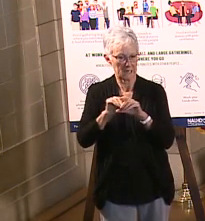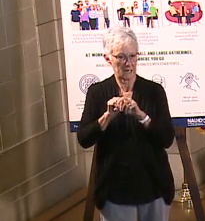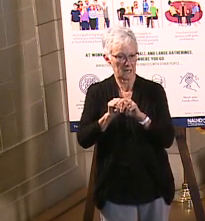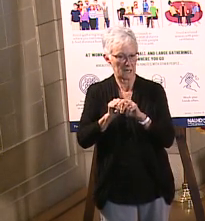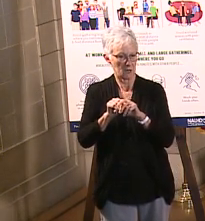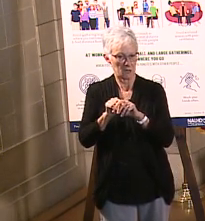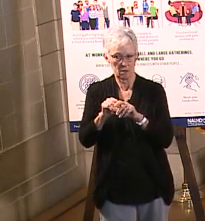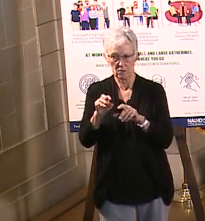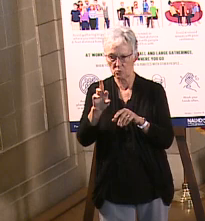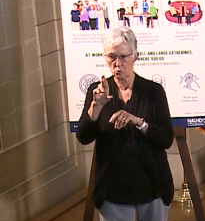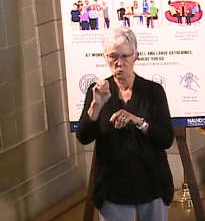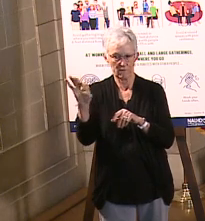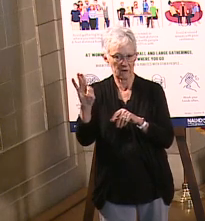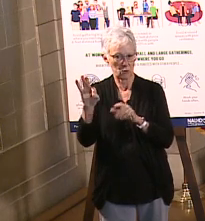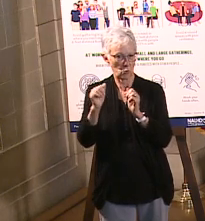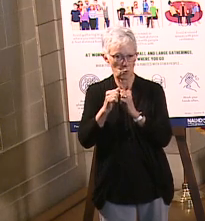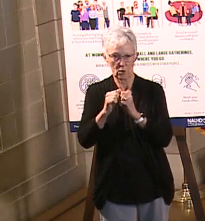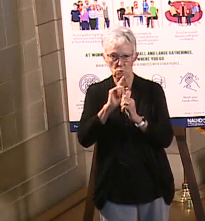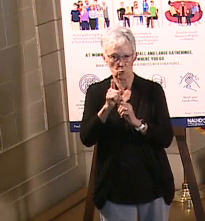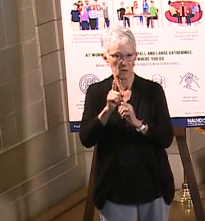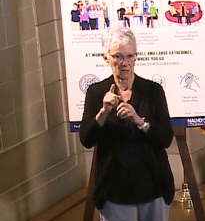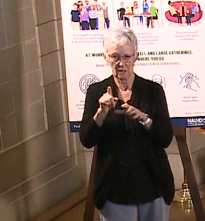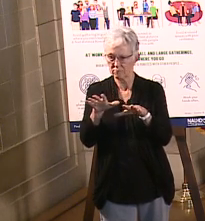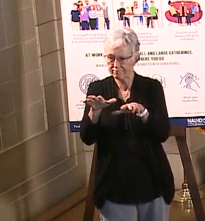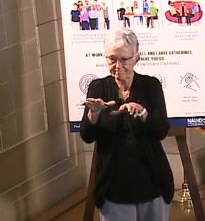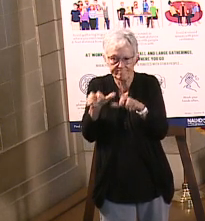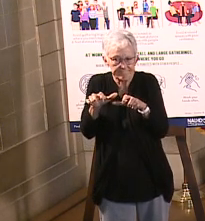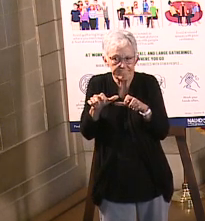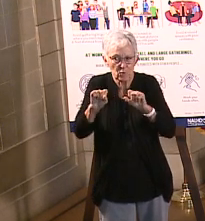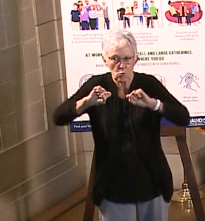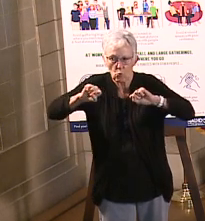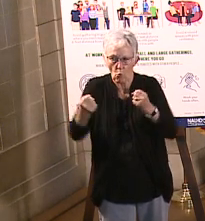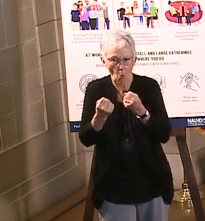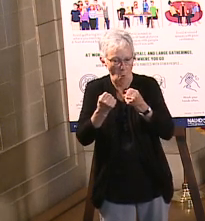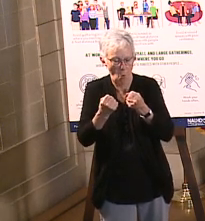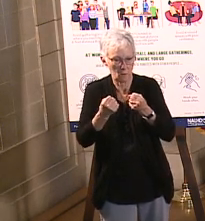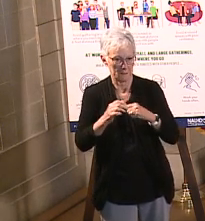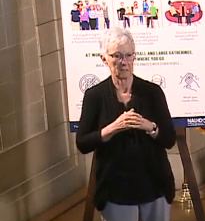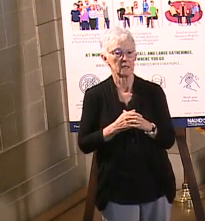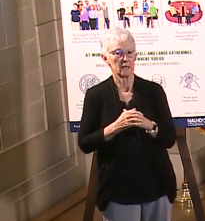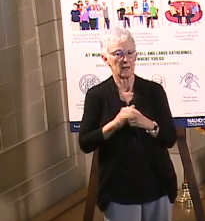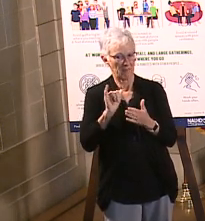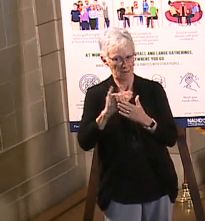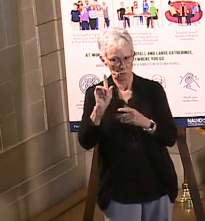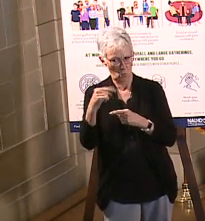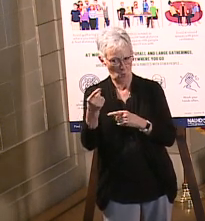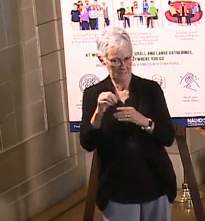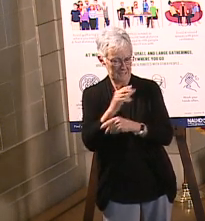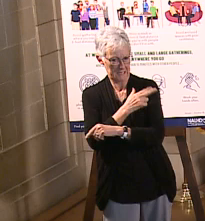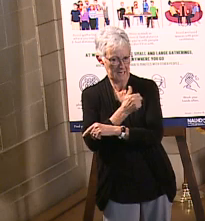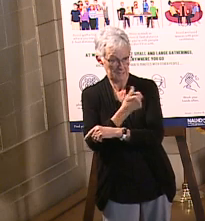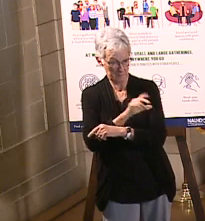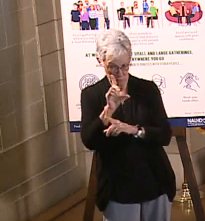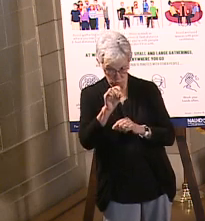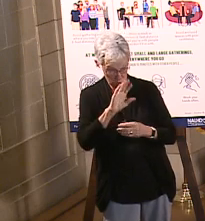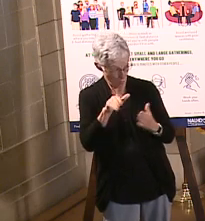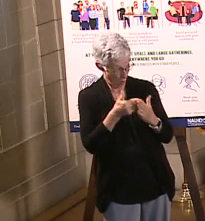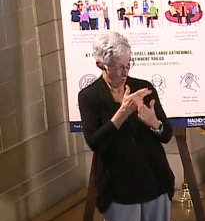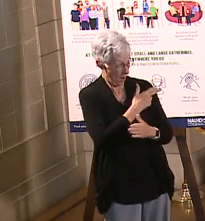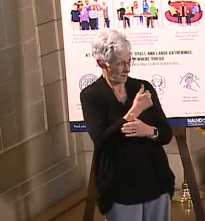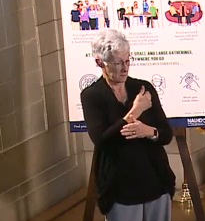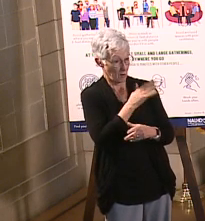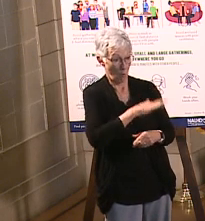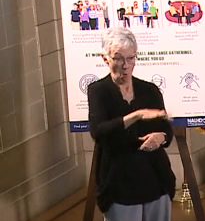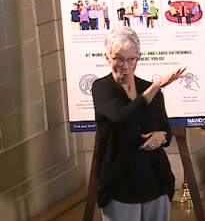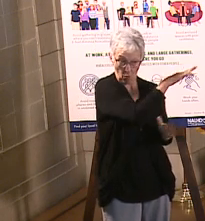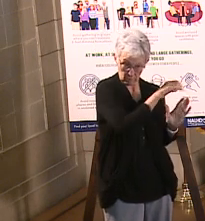And it is, again, that kind of storage is limited with regard to how many facilities have that across the state. But